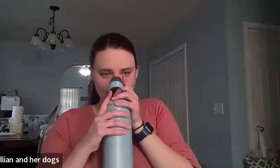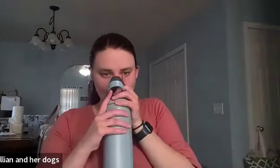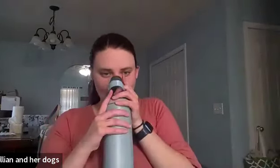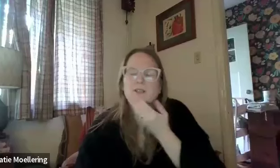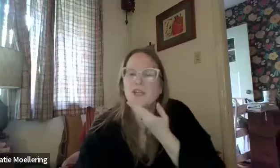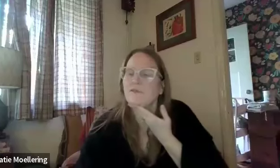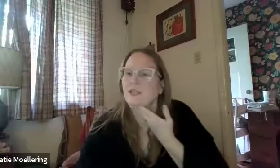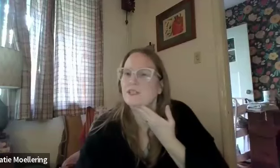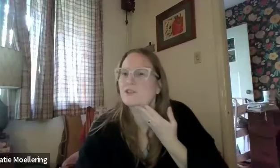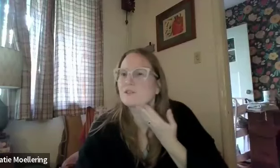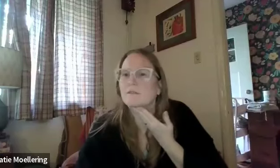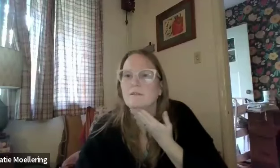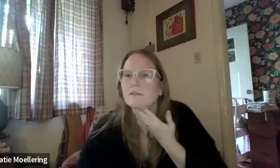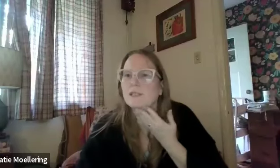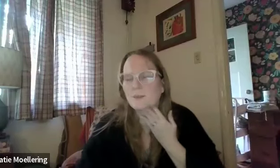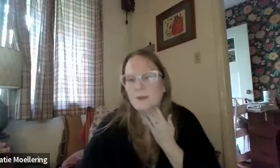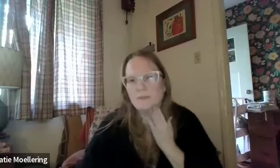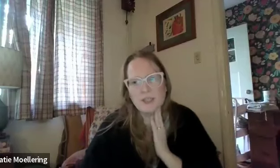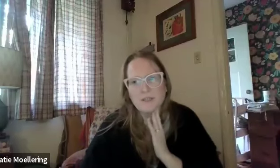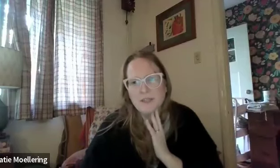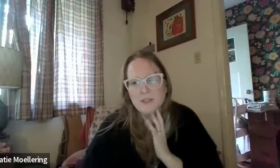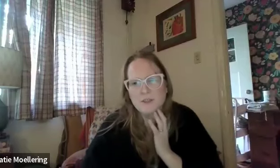What about jellyfish? Is there one for jellyfish?